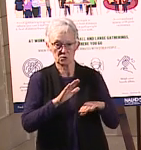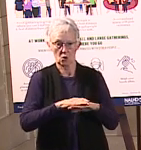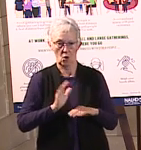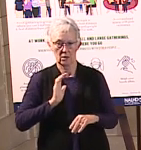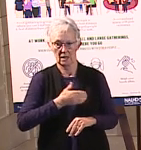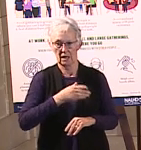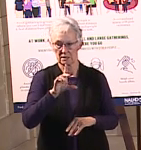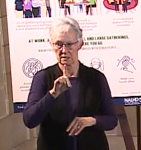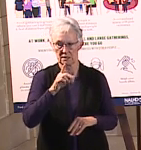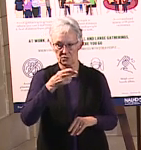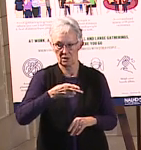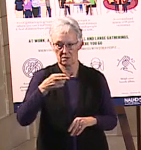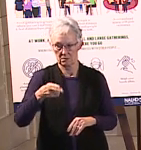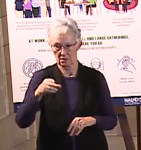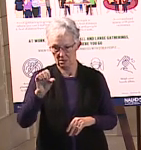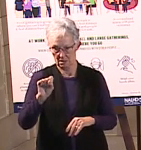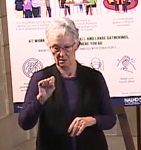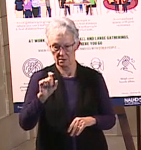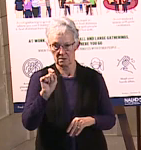is